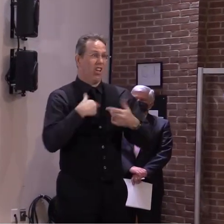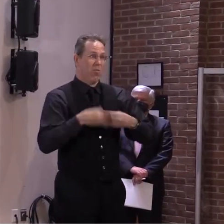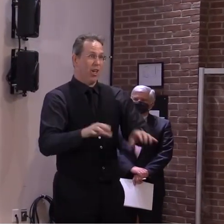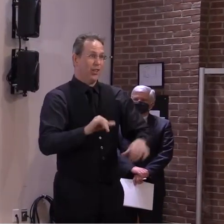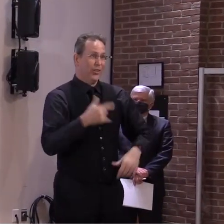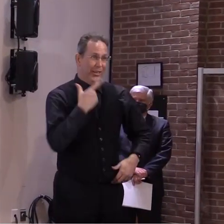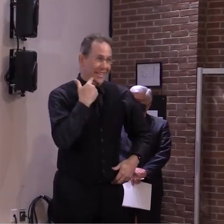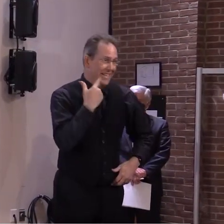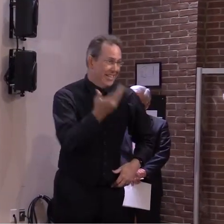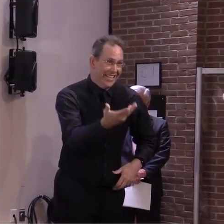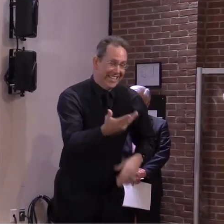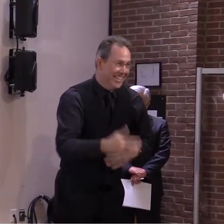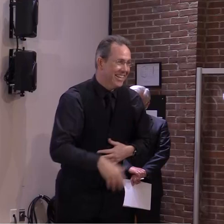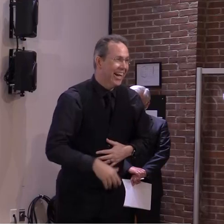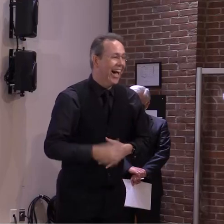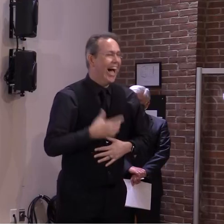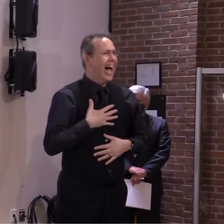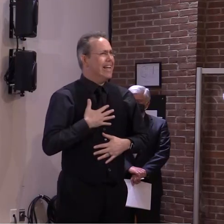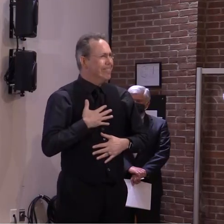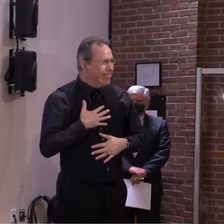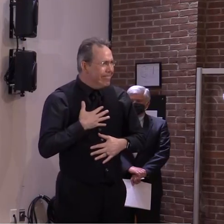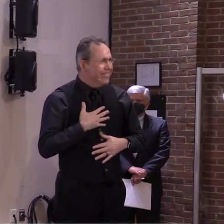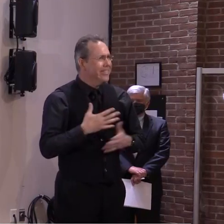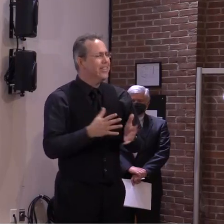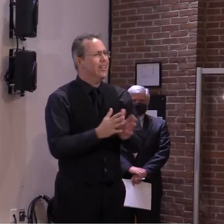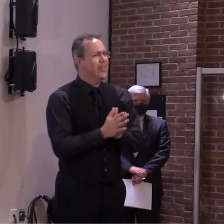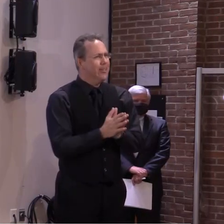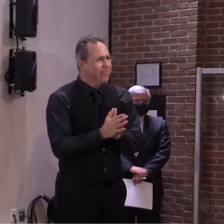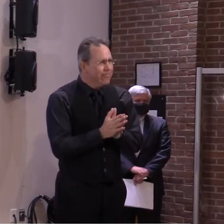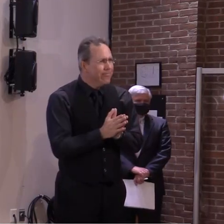And certainly dispel any